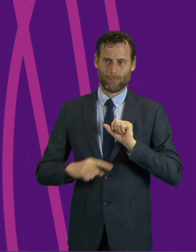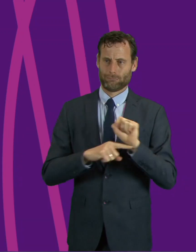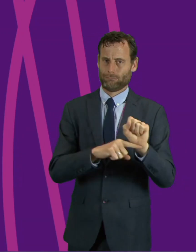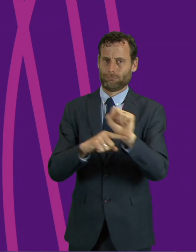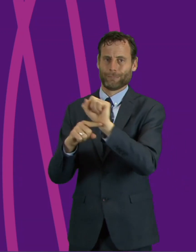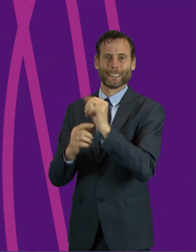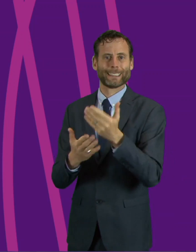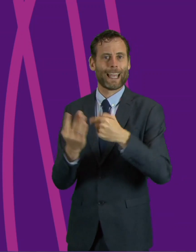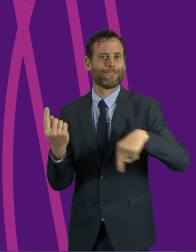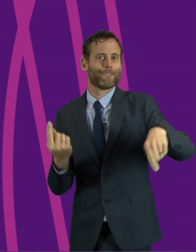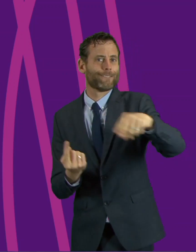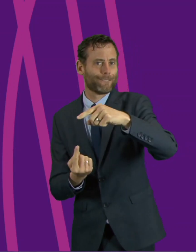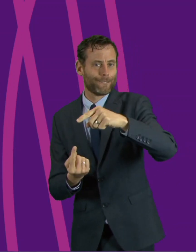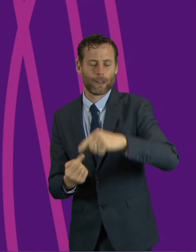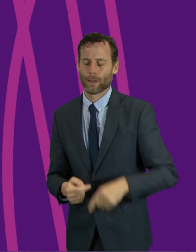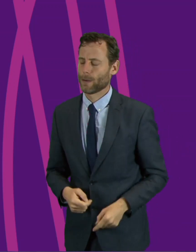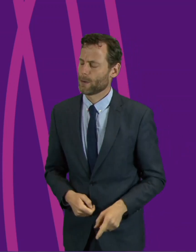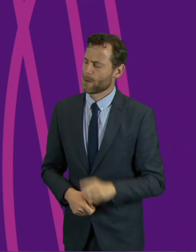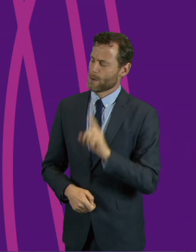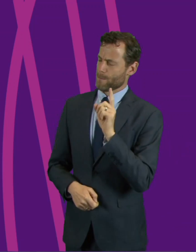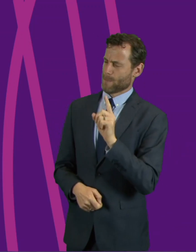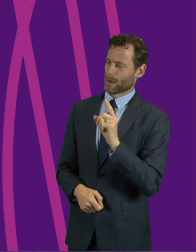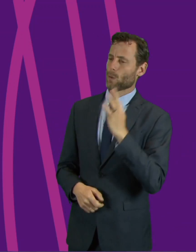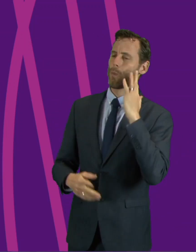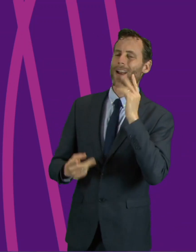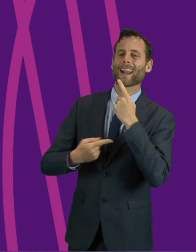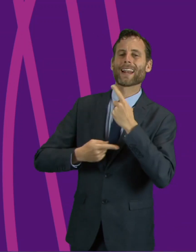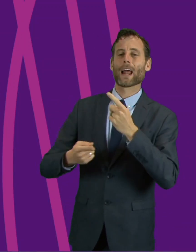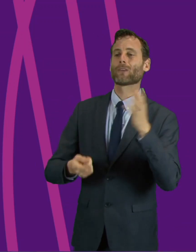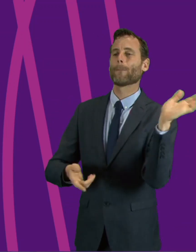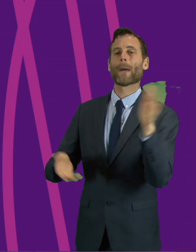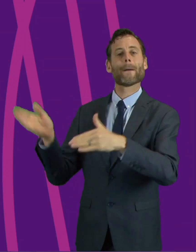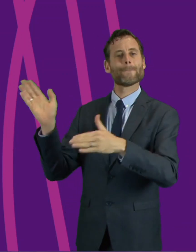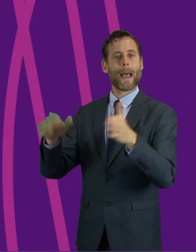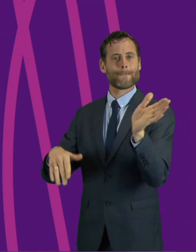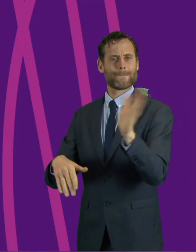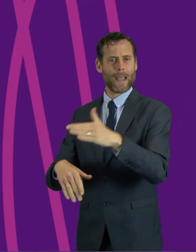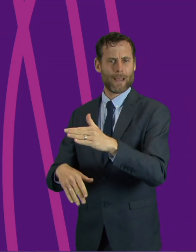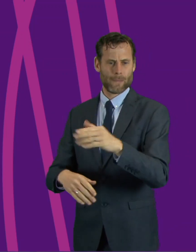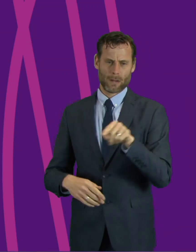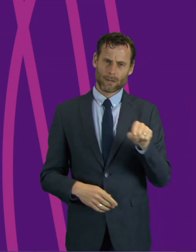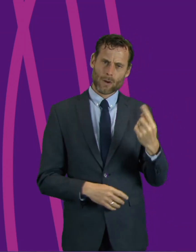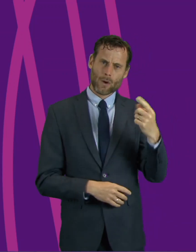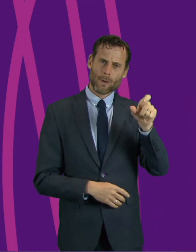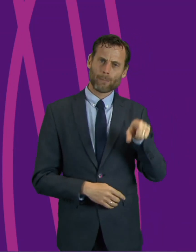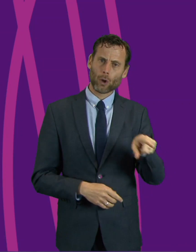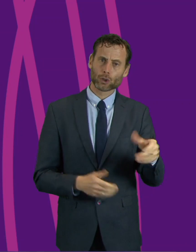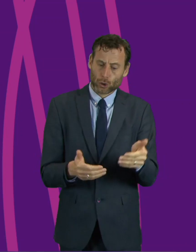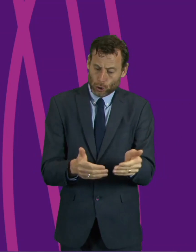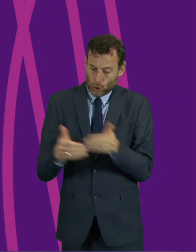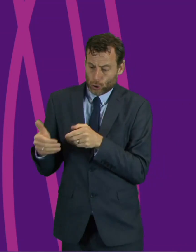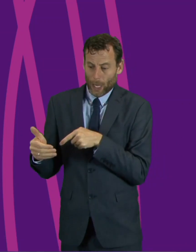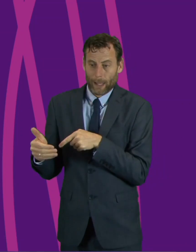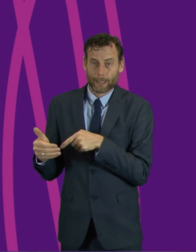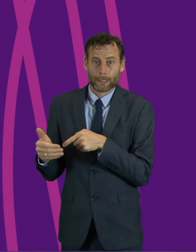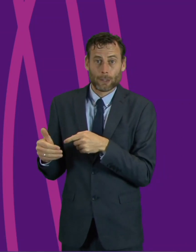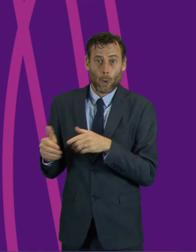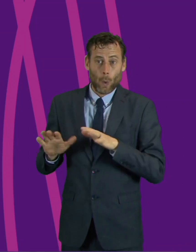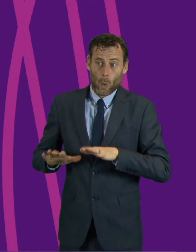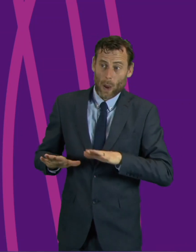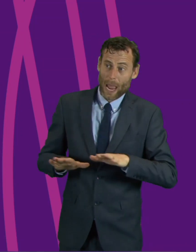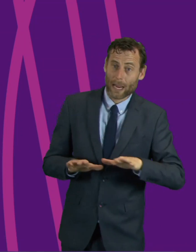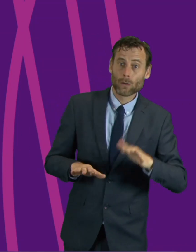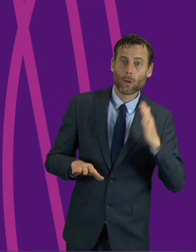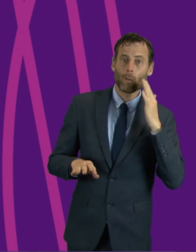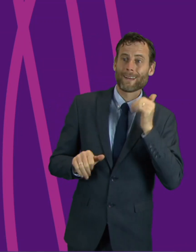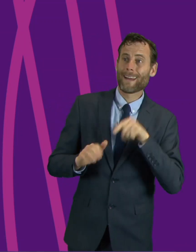given to shielded people who want to get out into the sunshine and take a bit of exercise? And is there anything that we could maybe